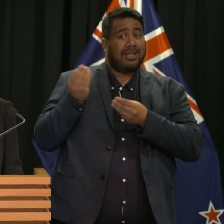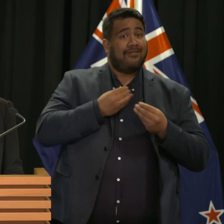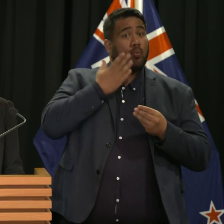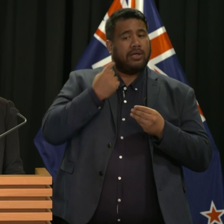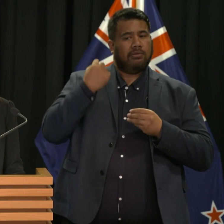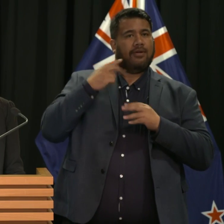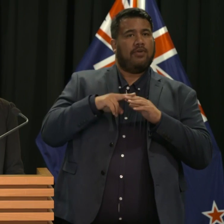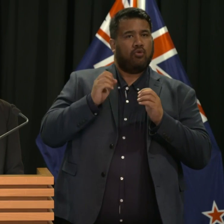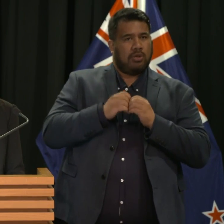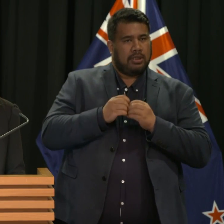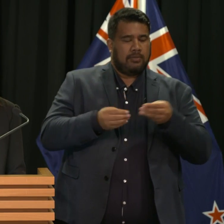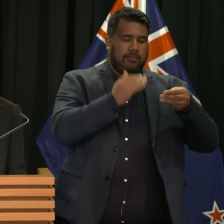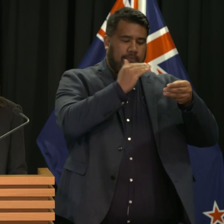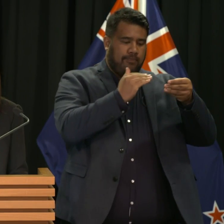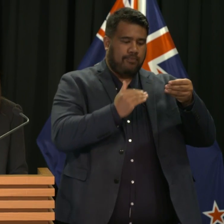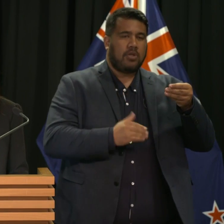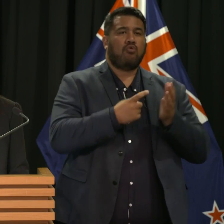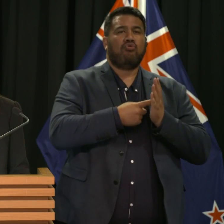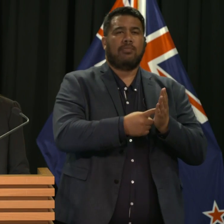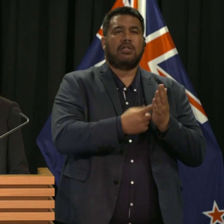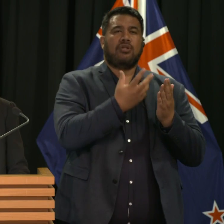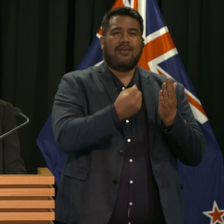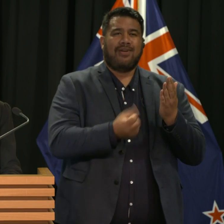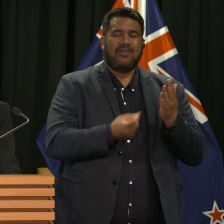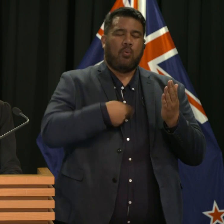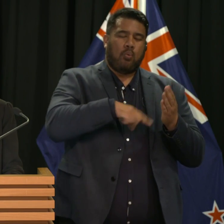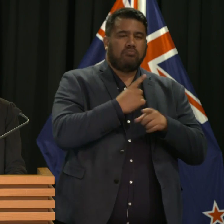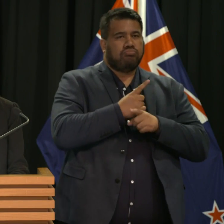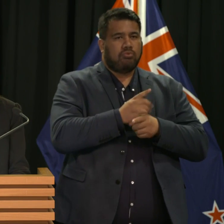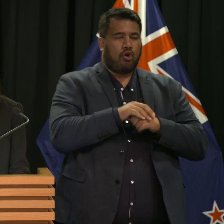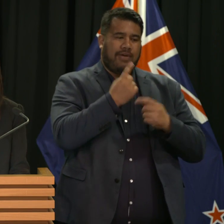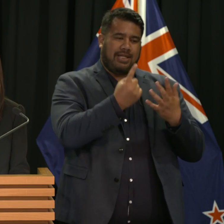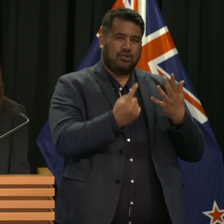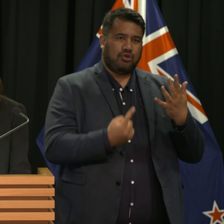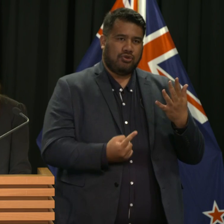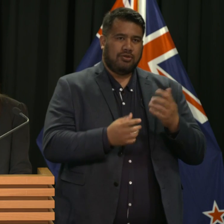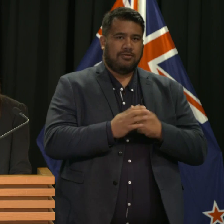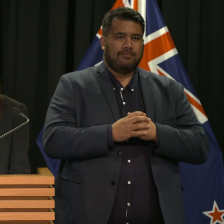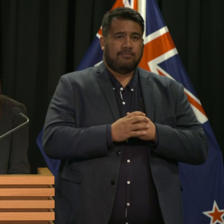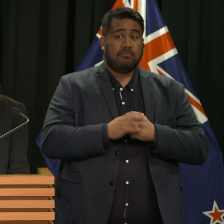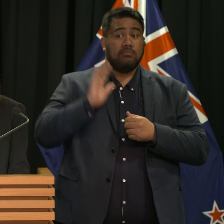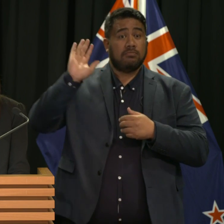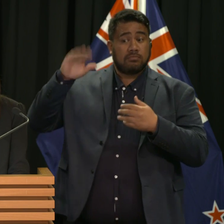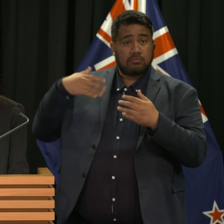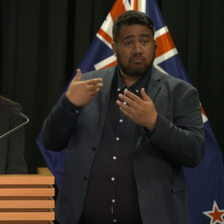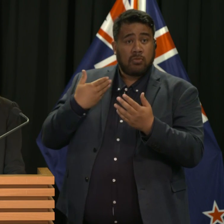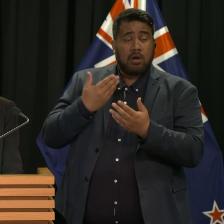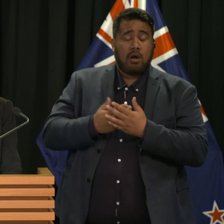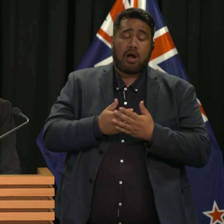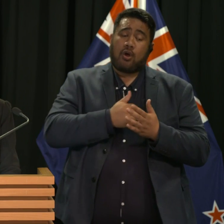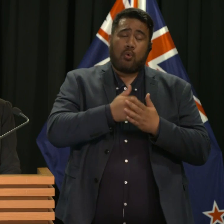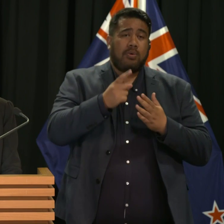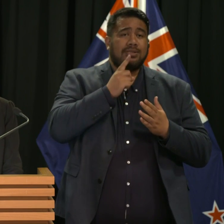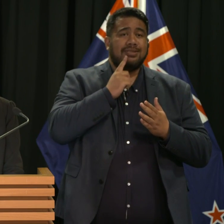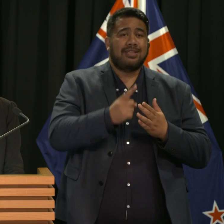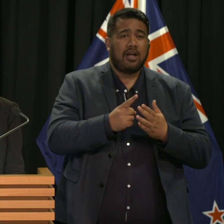working through its recommendations. I've always been clear that we would not be able to proceed unless we were